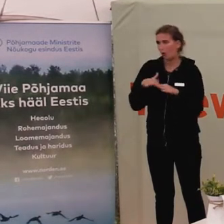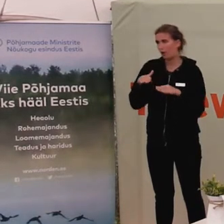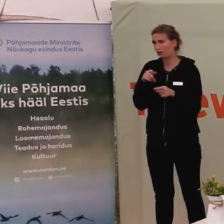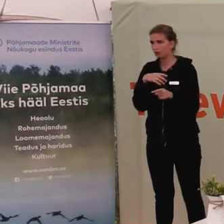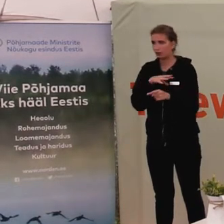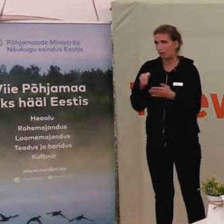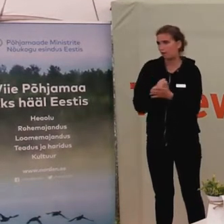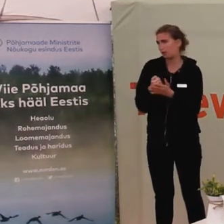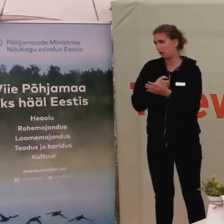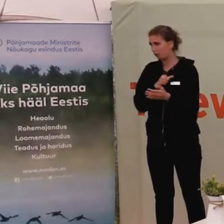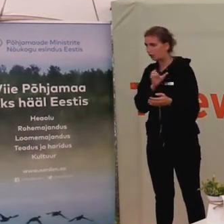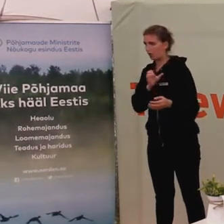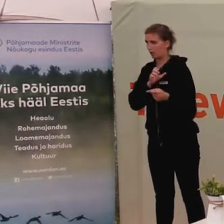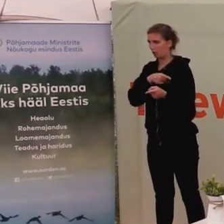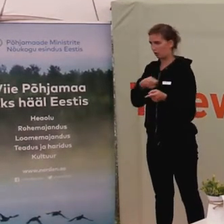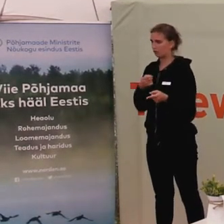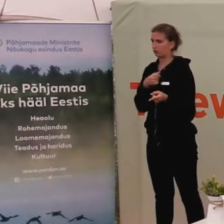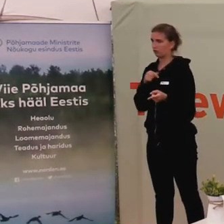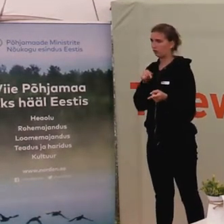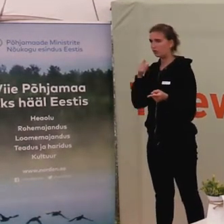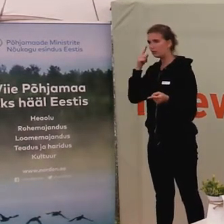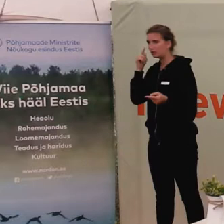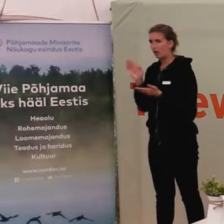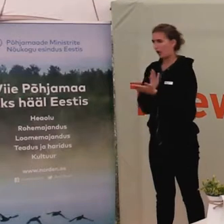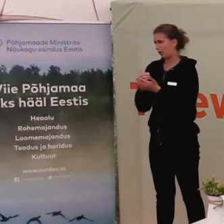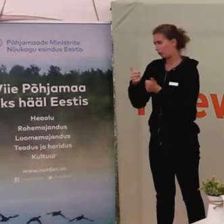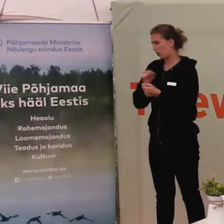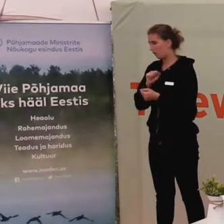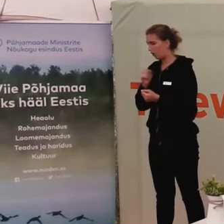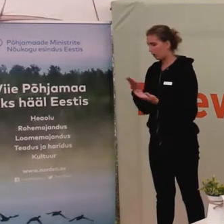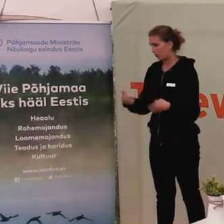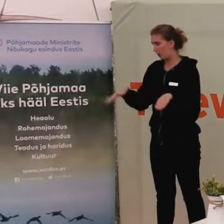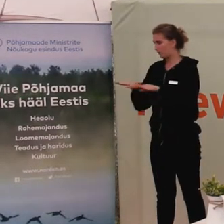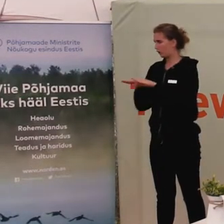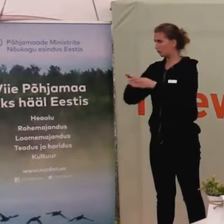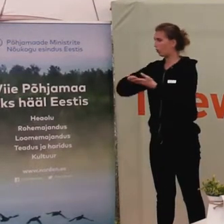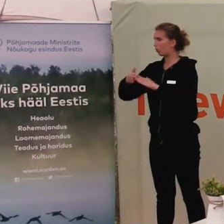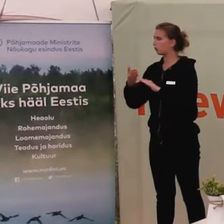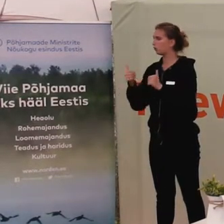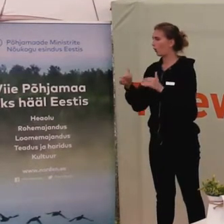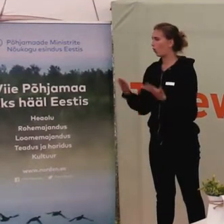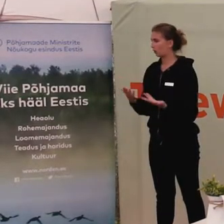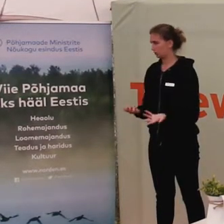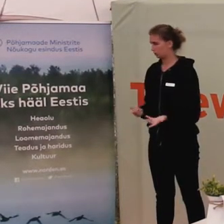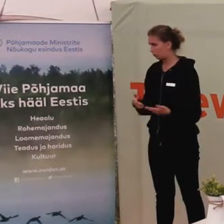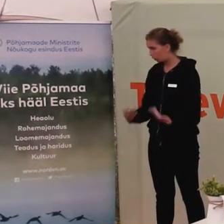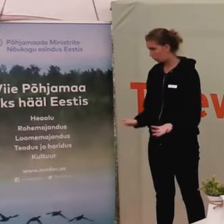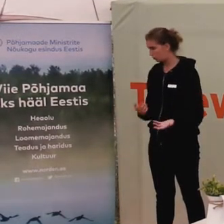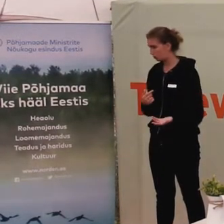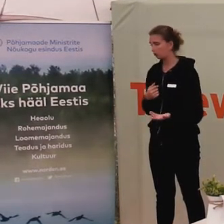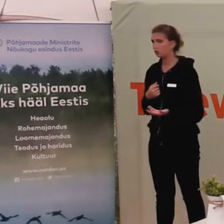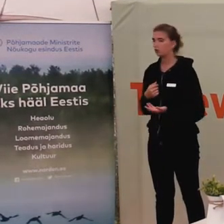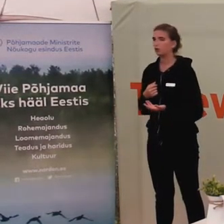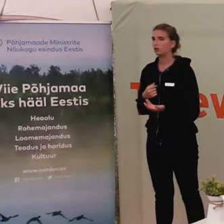should be some kind of redistribution, as Mikael was just mentioning before, or then designing of